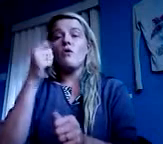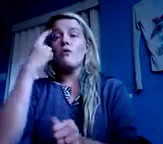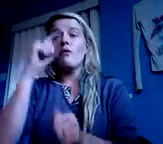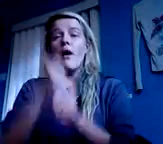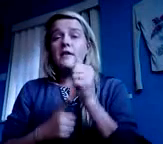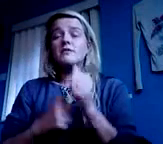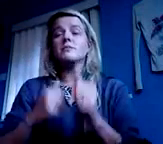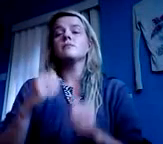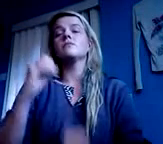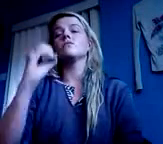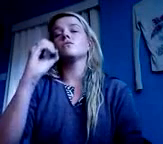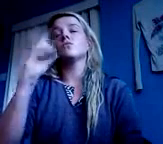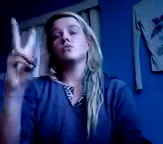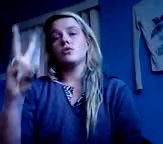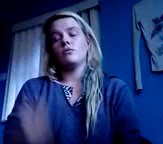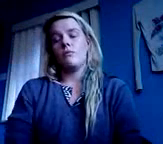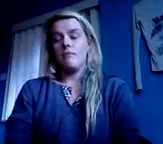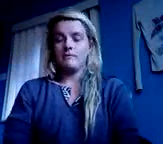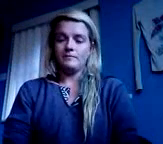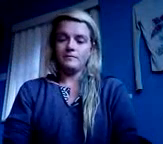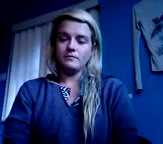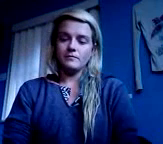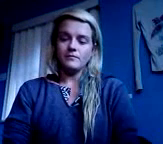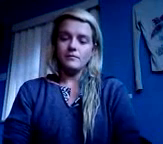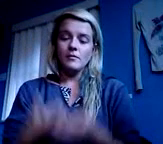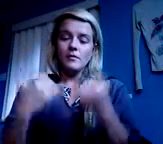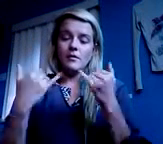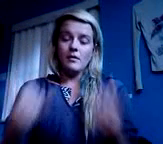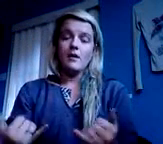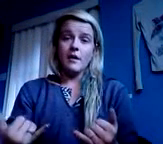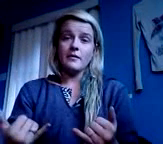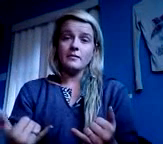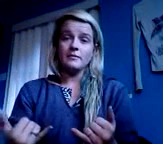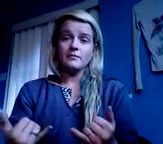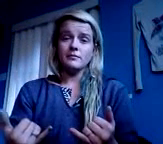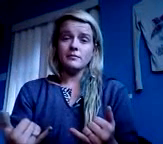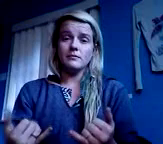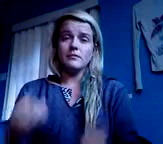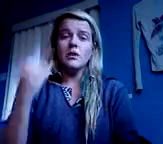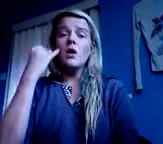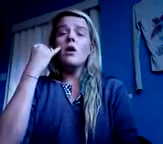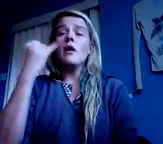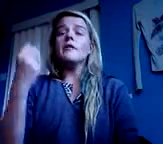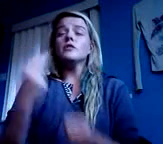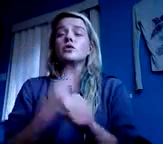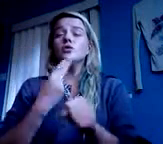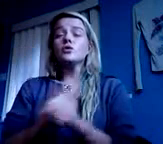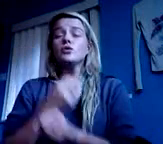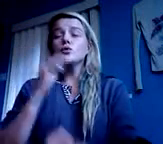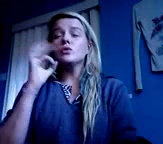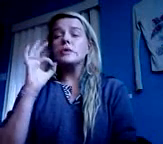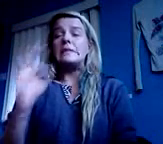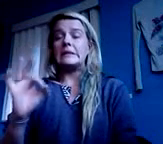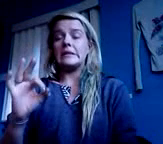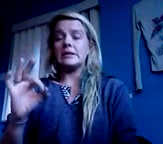to get 19. Now, if we use 9, if we use a coefficient of 9, we'll end up